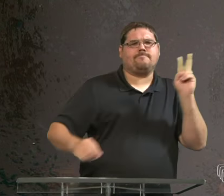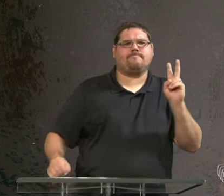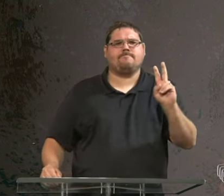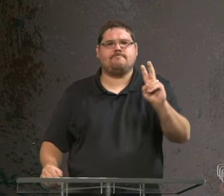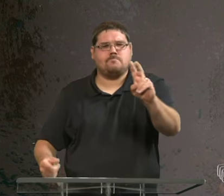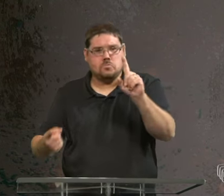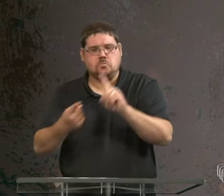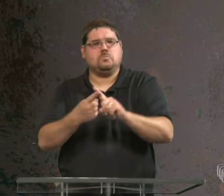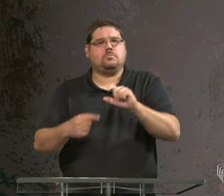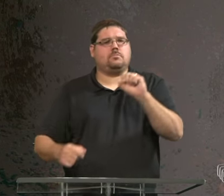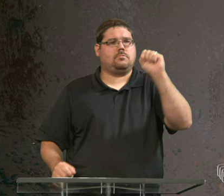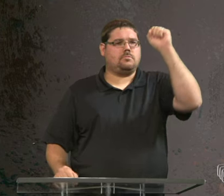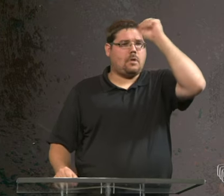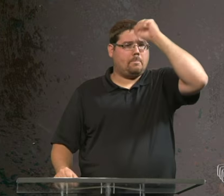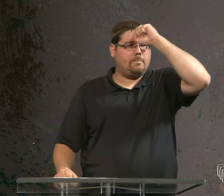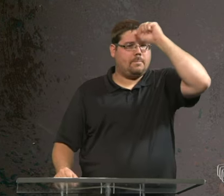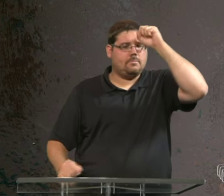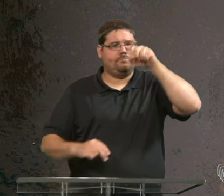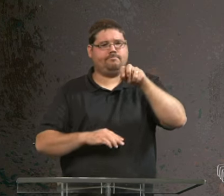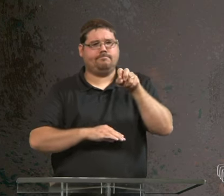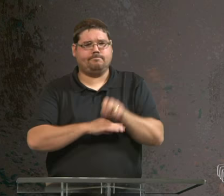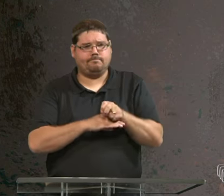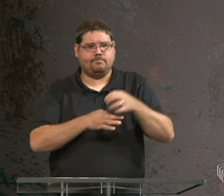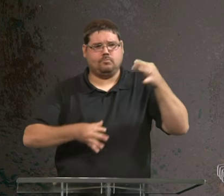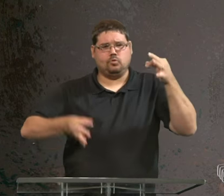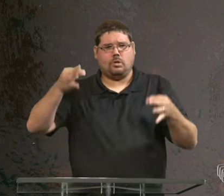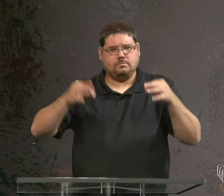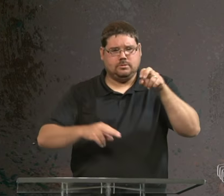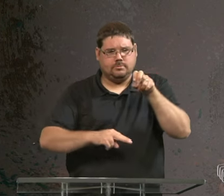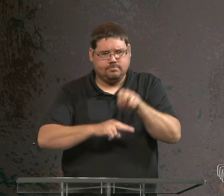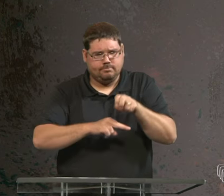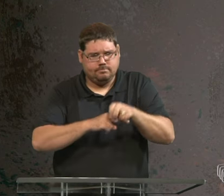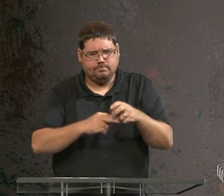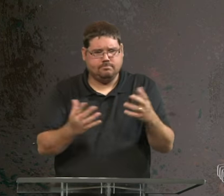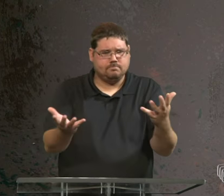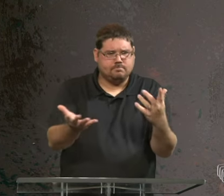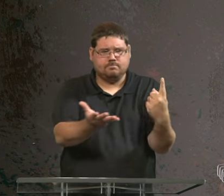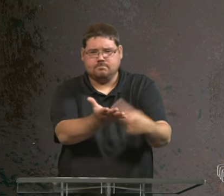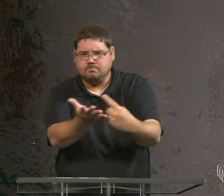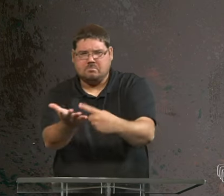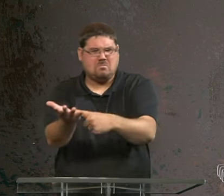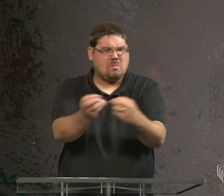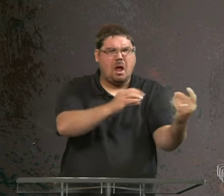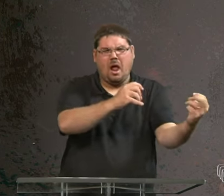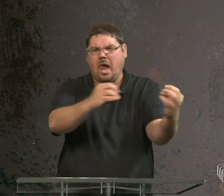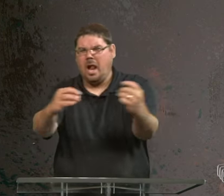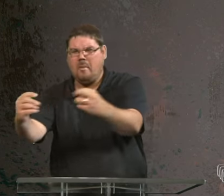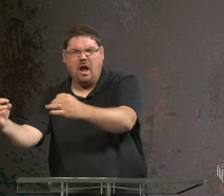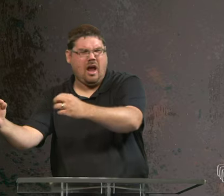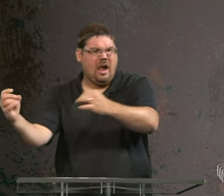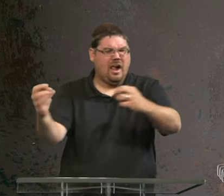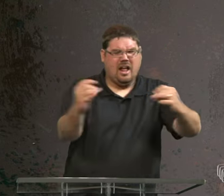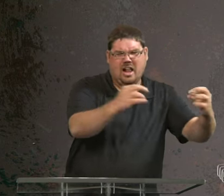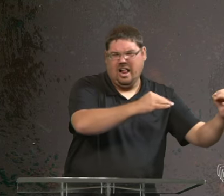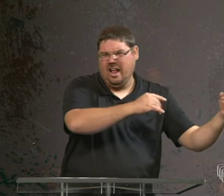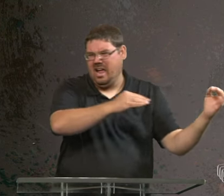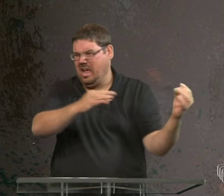whose child it was. So that argument continued so much that they went to King Solomon to let him make the